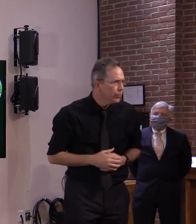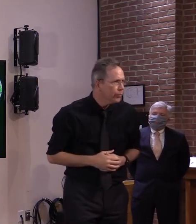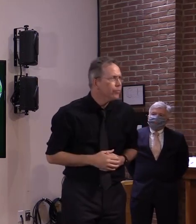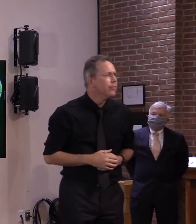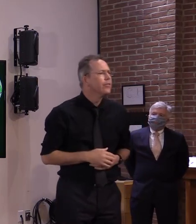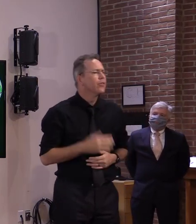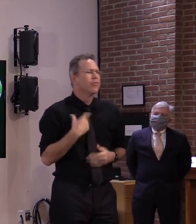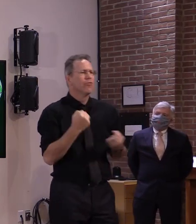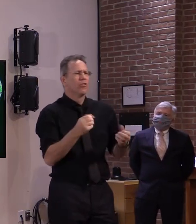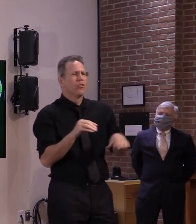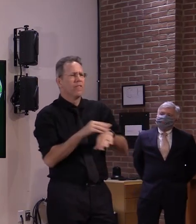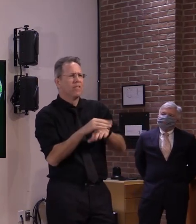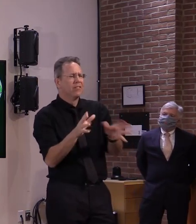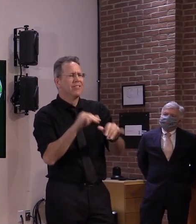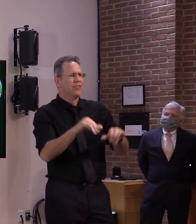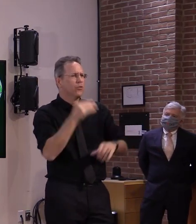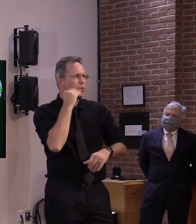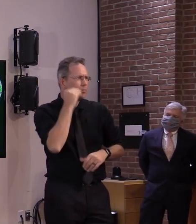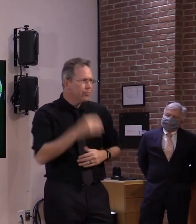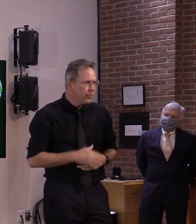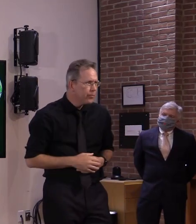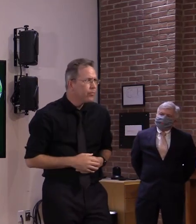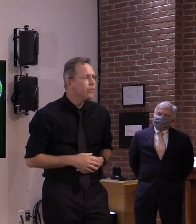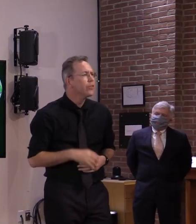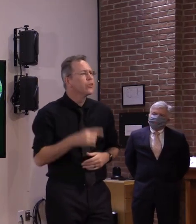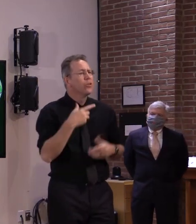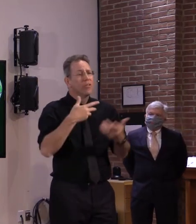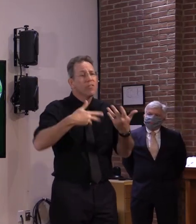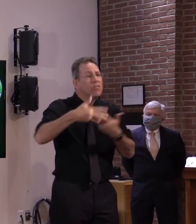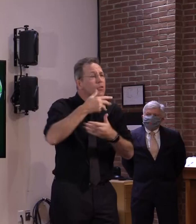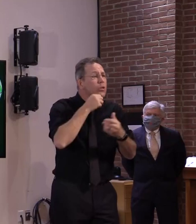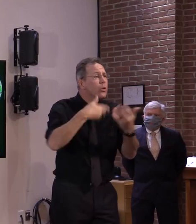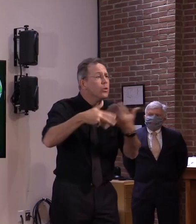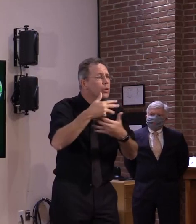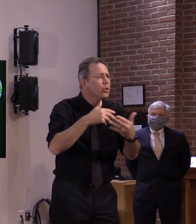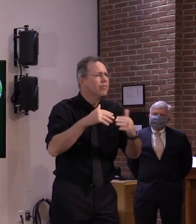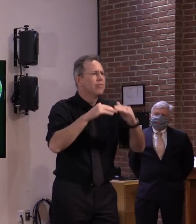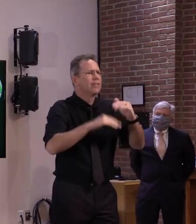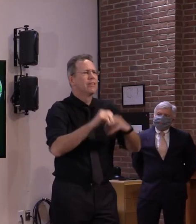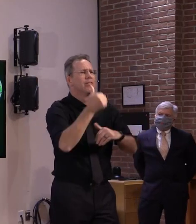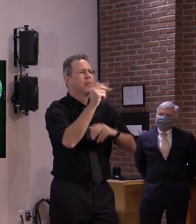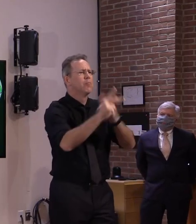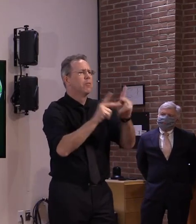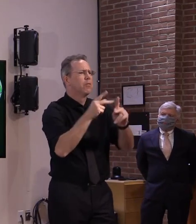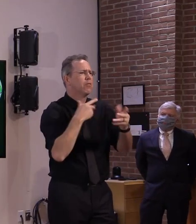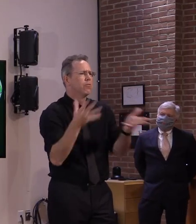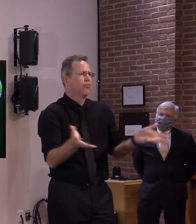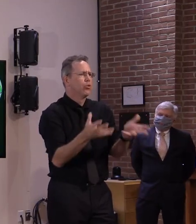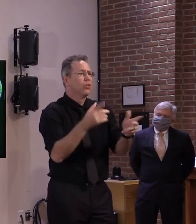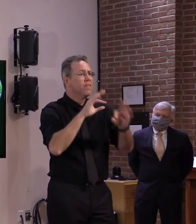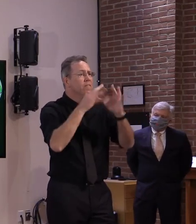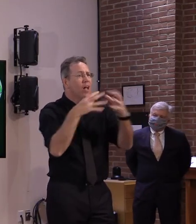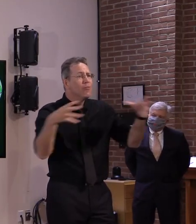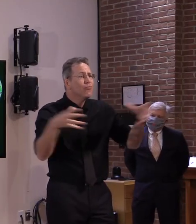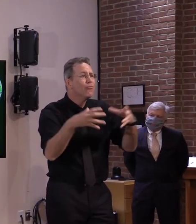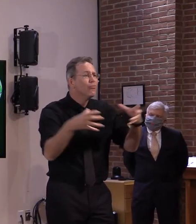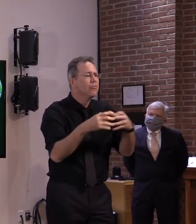to have be with less than 10 people and with a very limited number of trusted